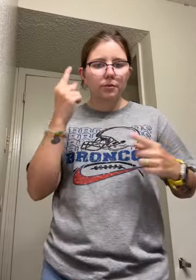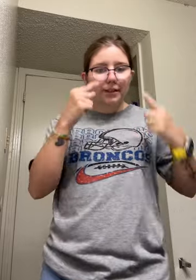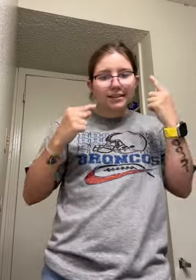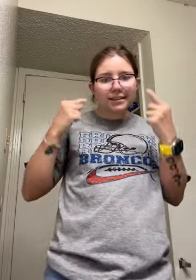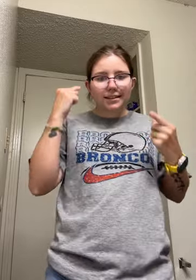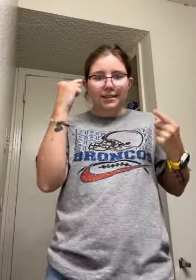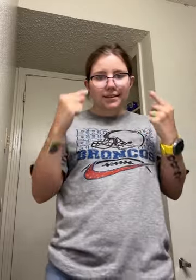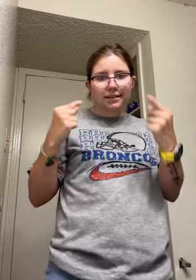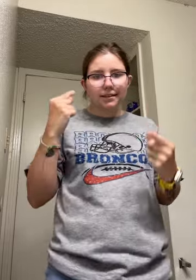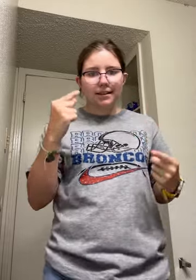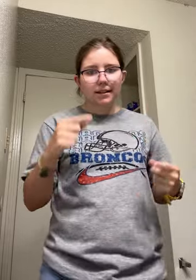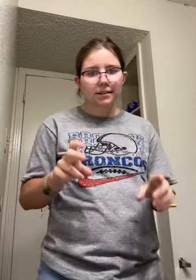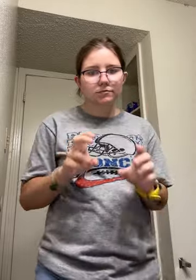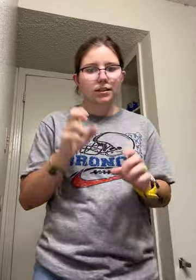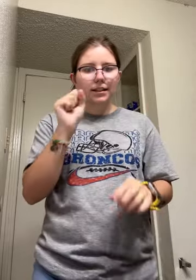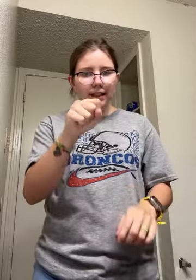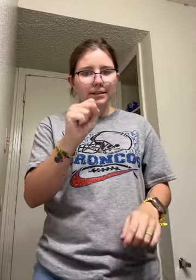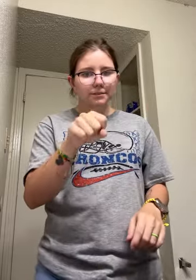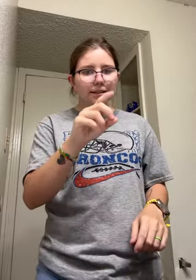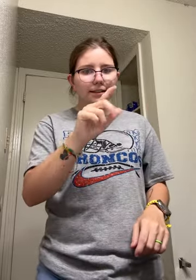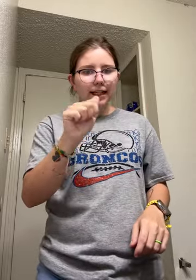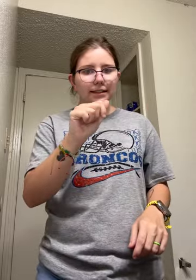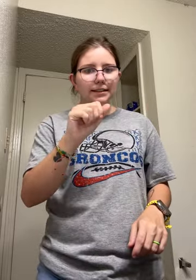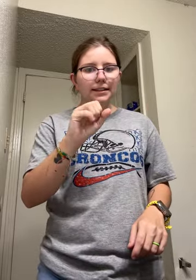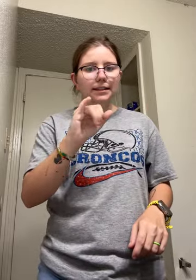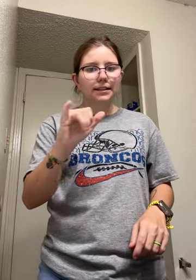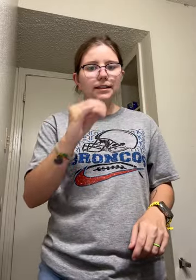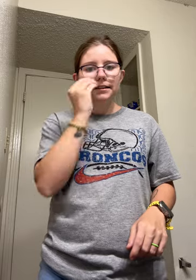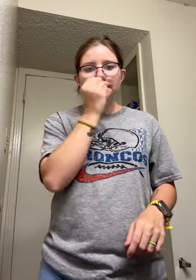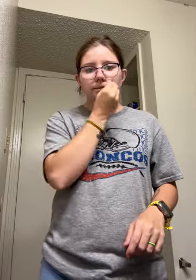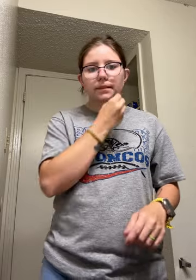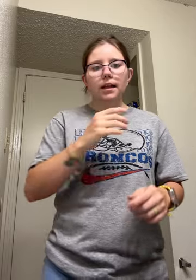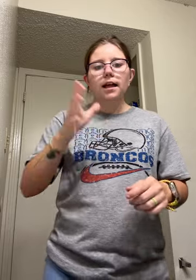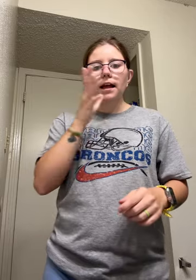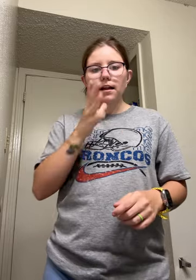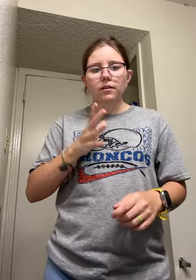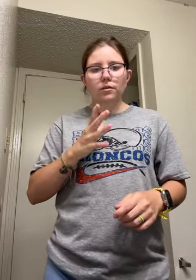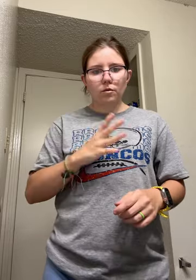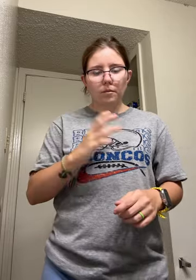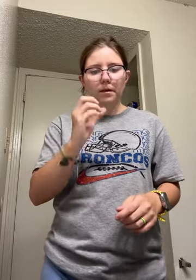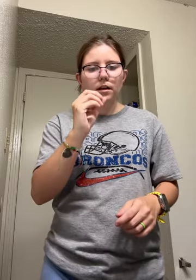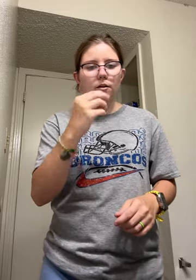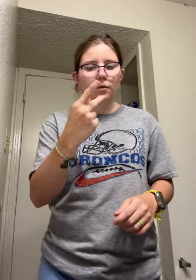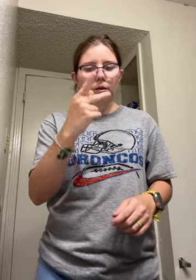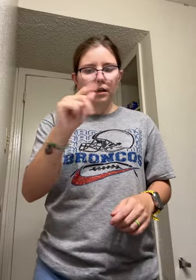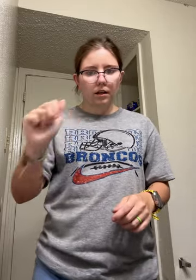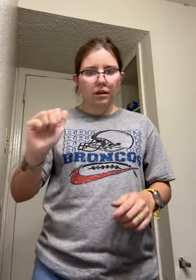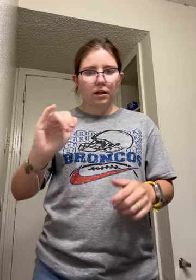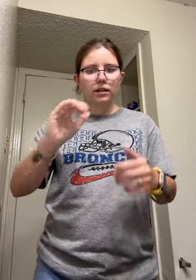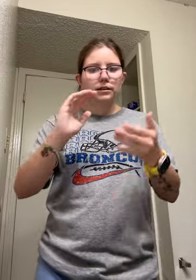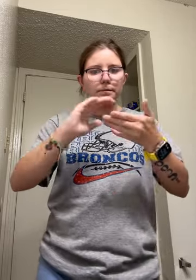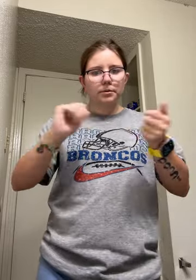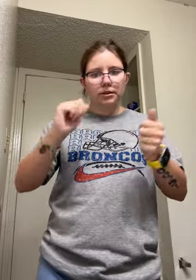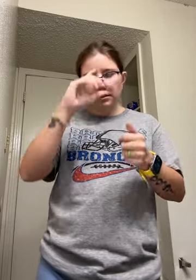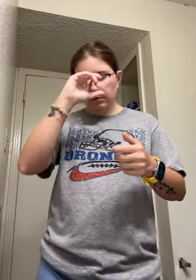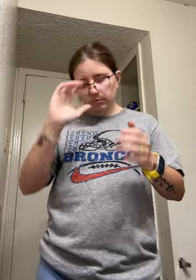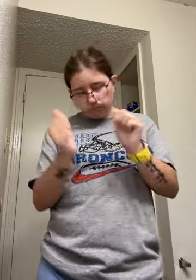crazy. But I wrote that ad and said, yes, Miss Daisy. Met this lady in Oklahoma. With that pussy in a coma.